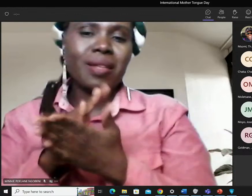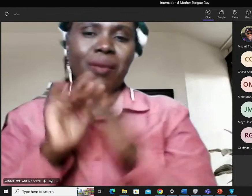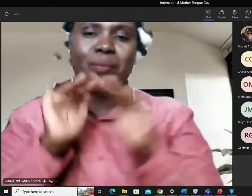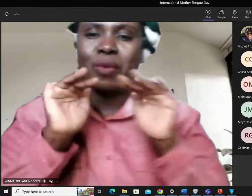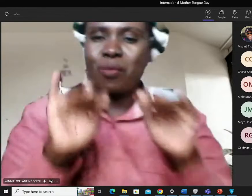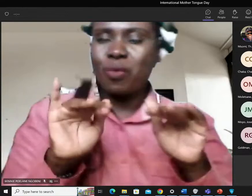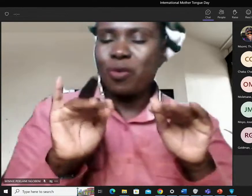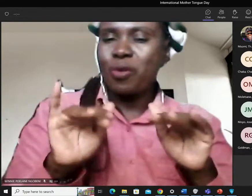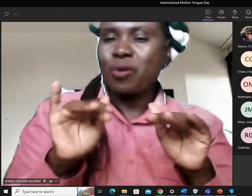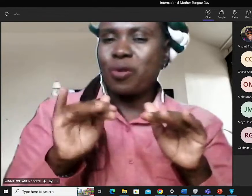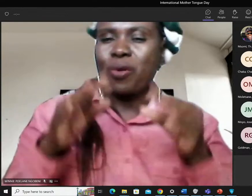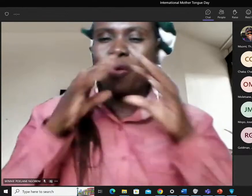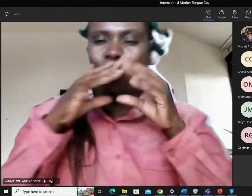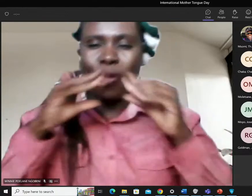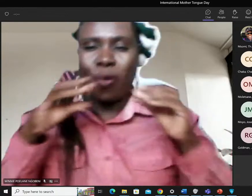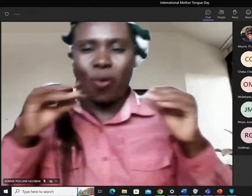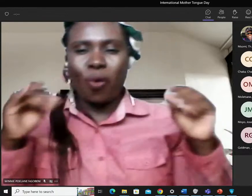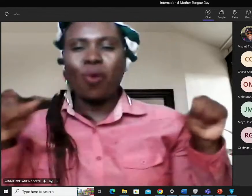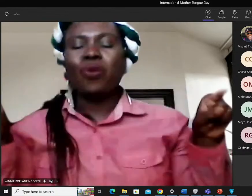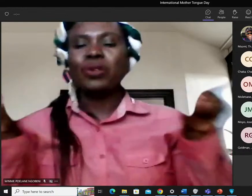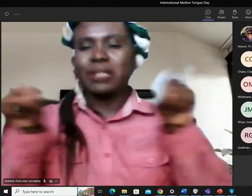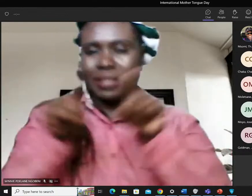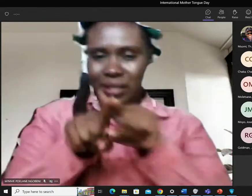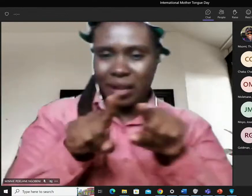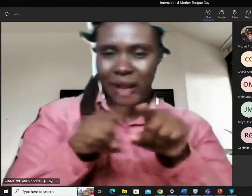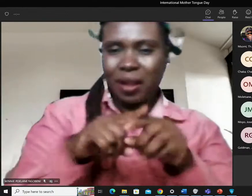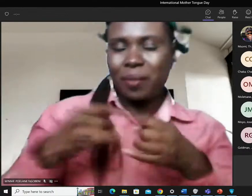ngokuhambelana nezabo inhliziyo.